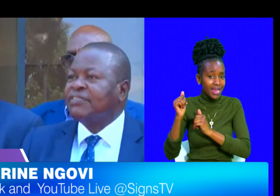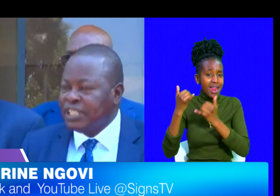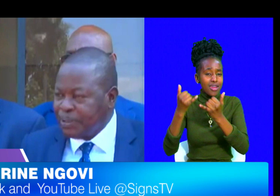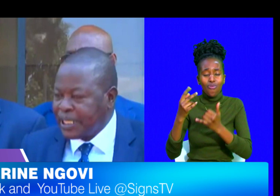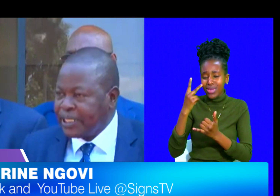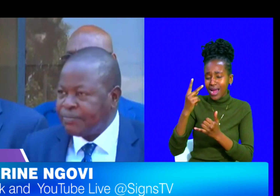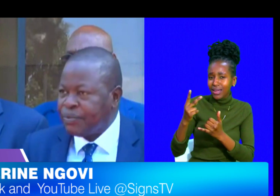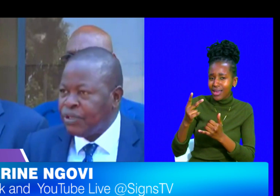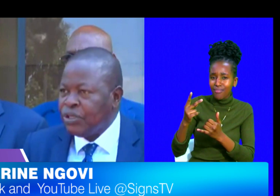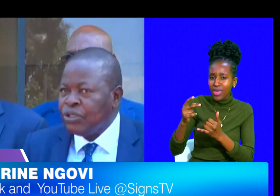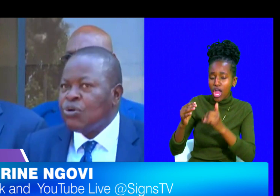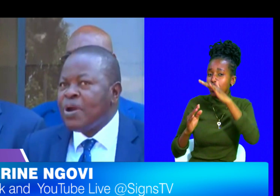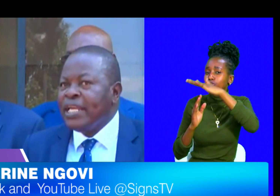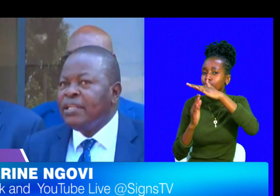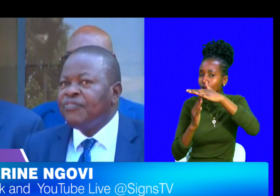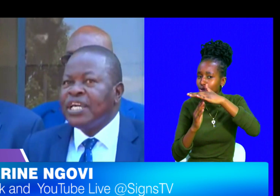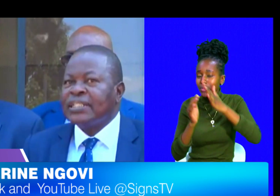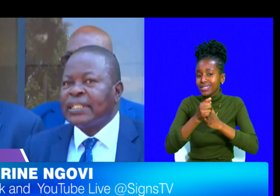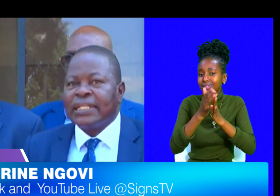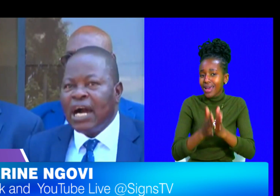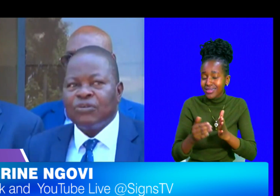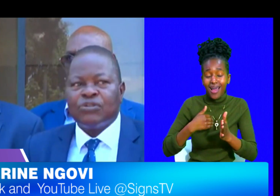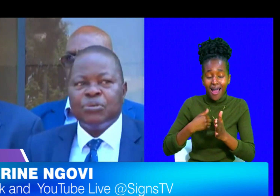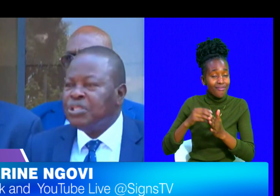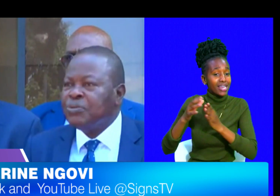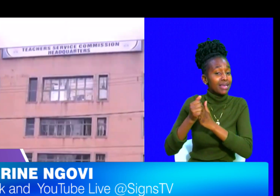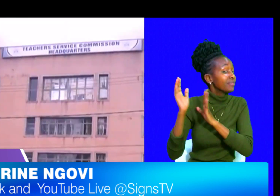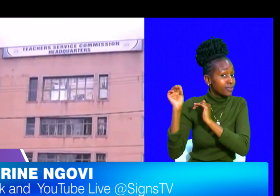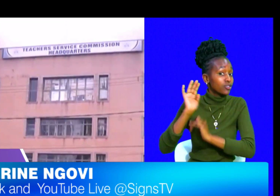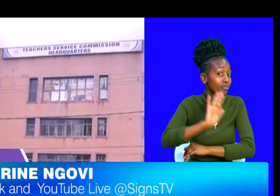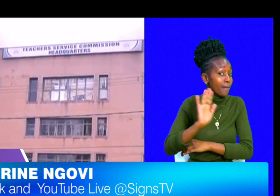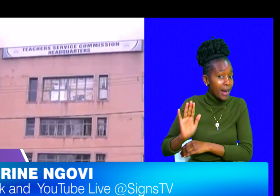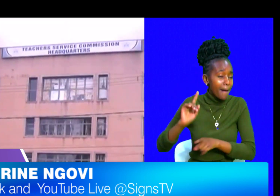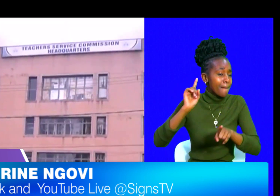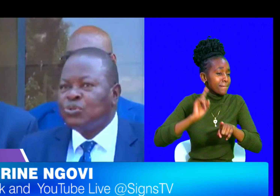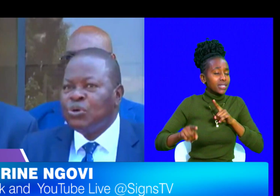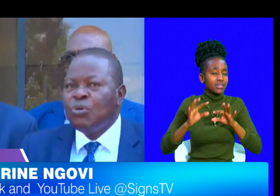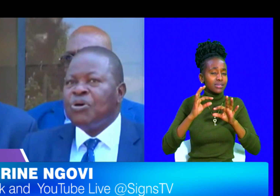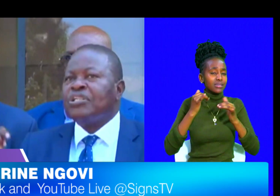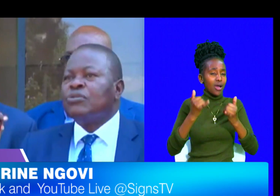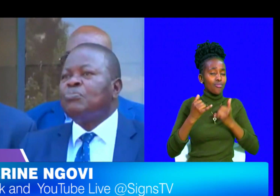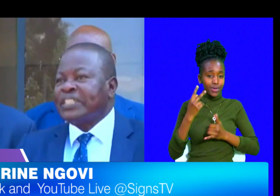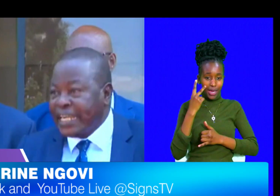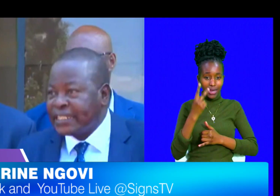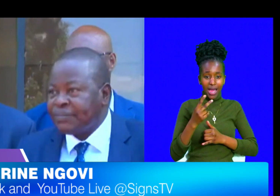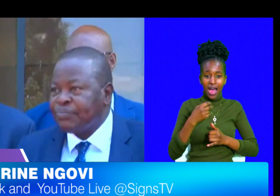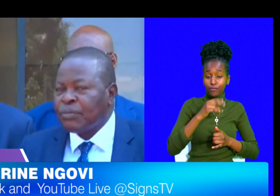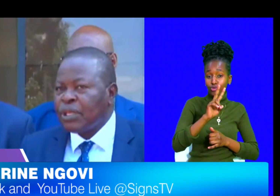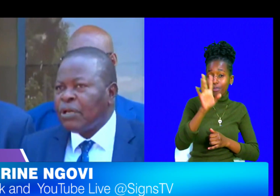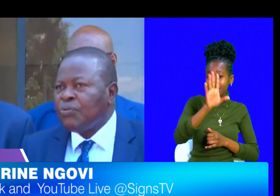and 70%. So when the figures turned out to be between 9.5 and